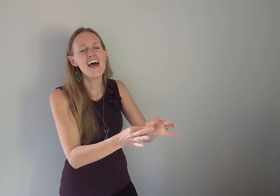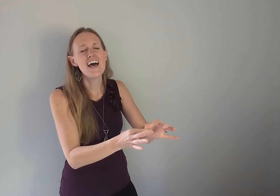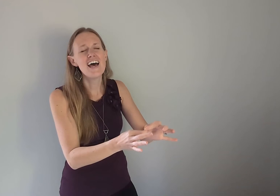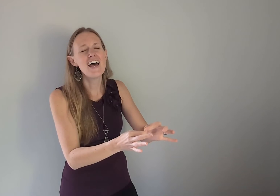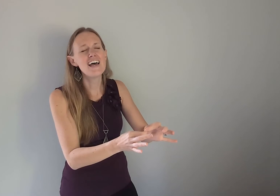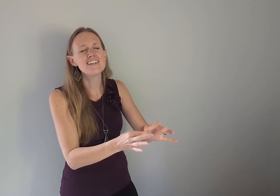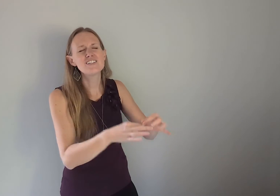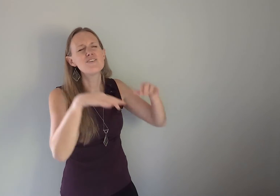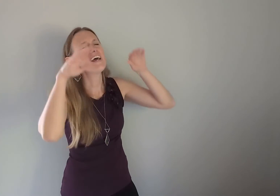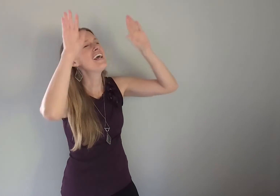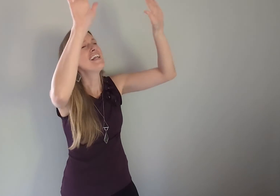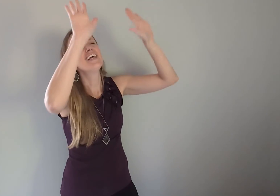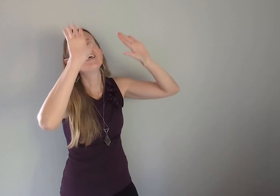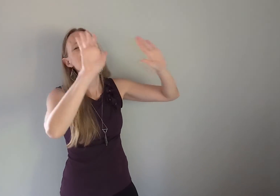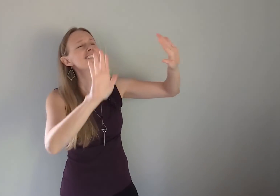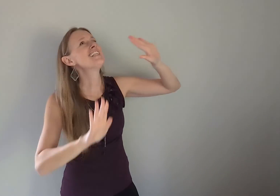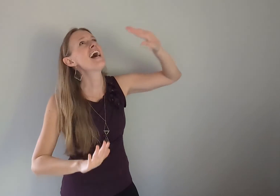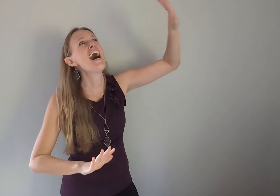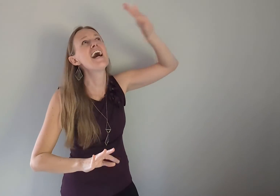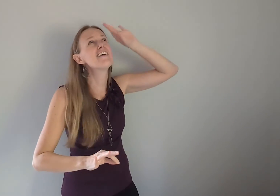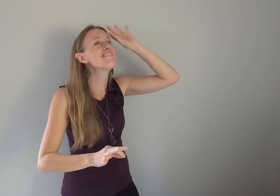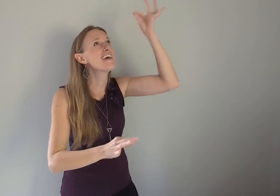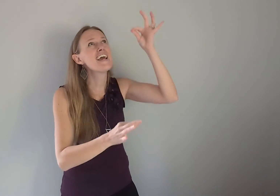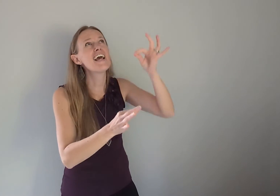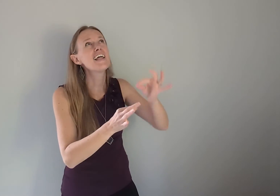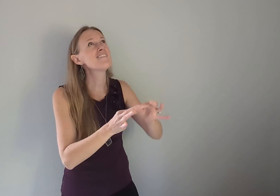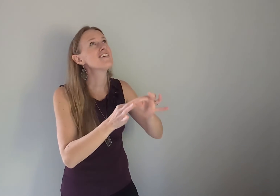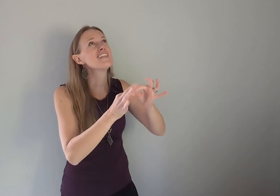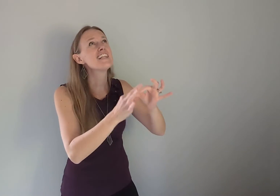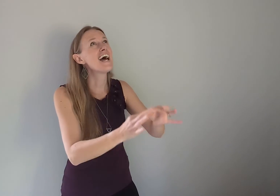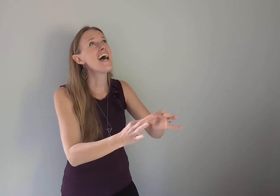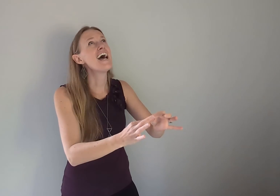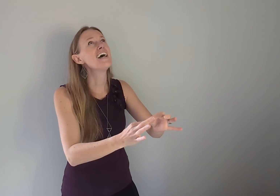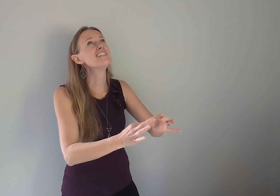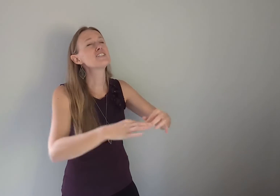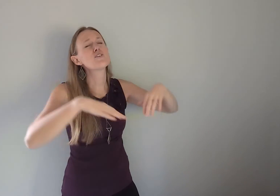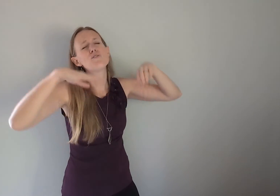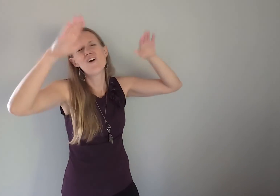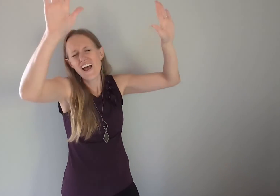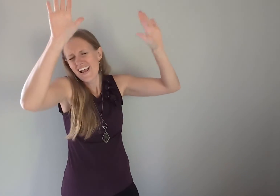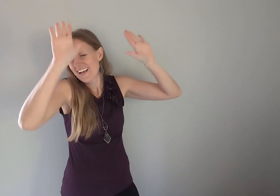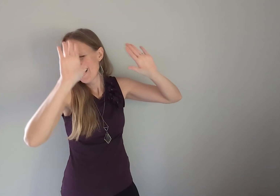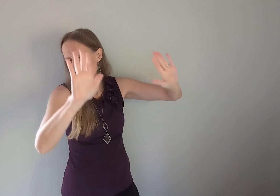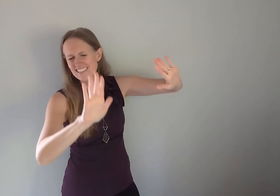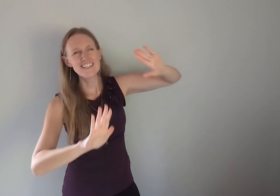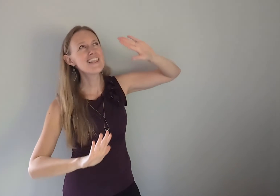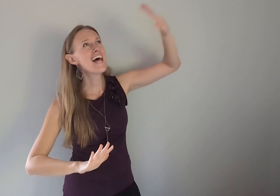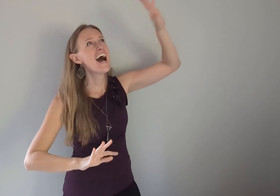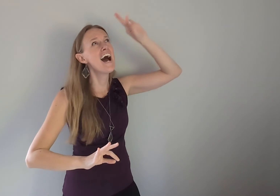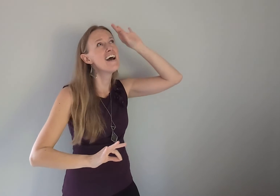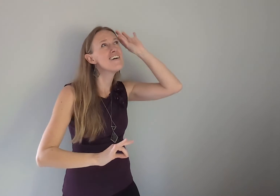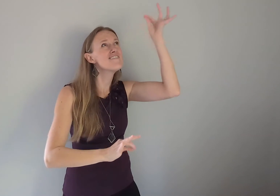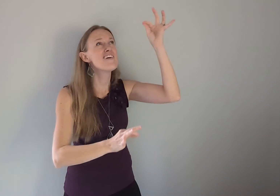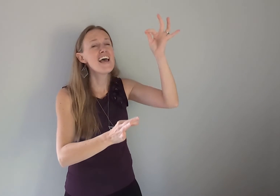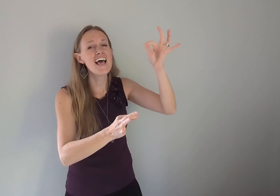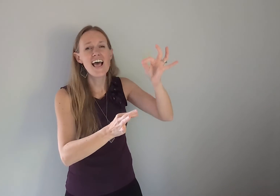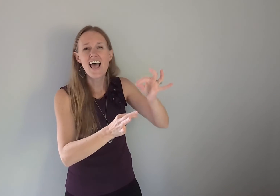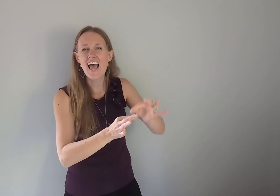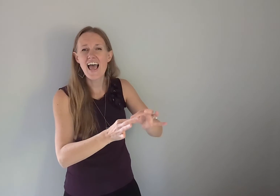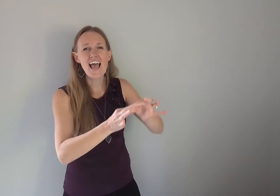faithfulness. Great is thy faithfulness. Great is thy